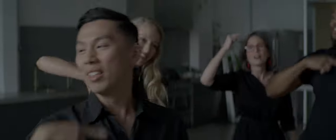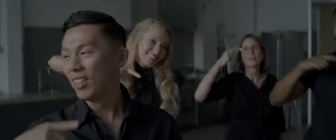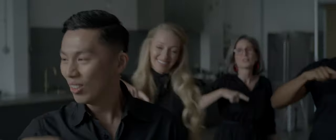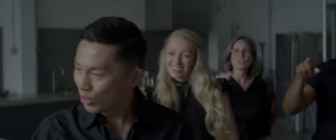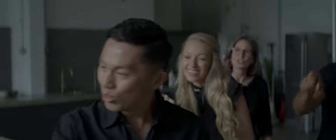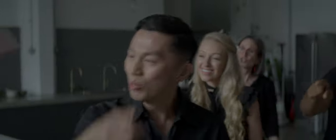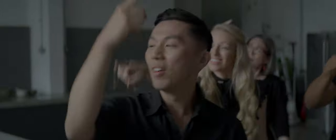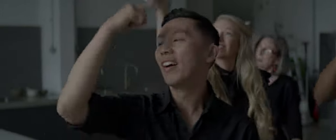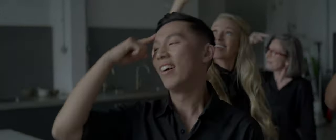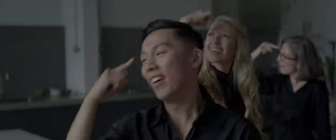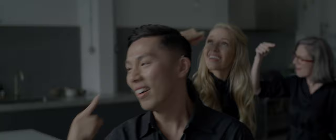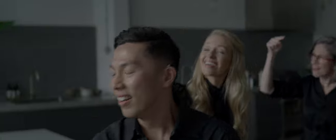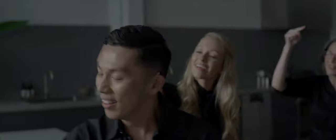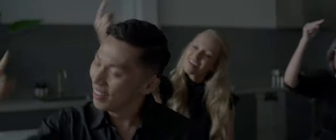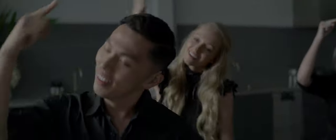'cause you're on my